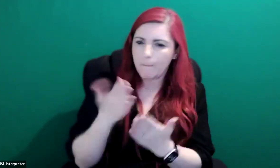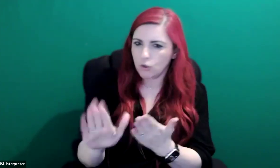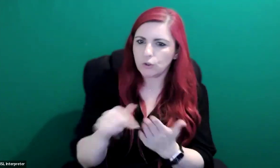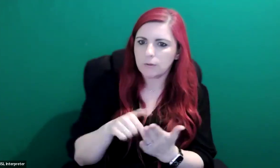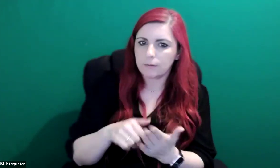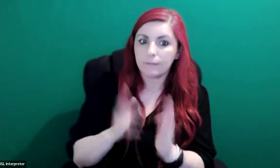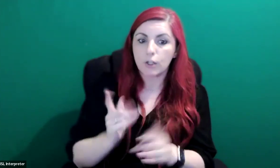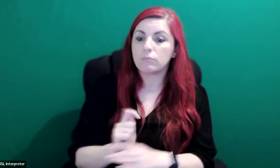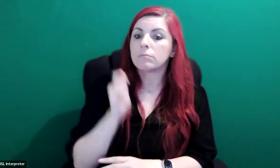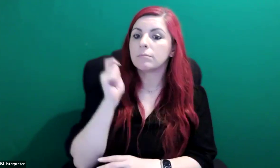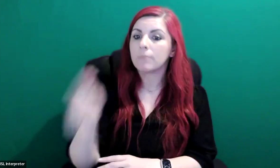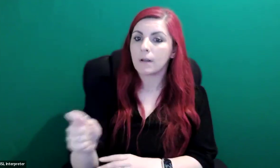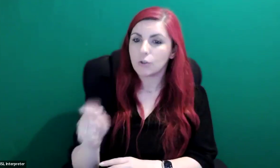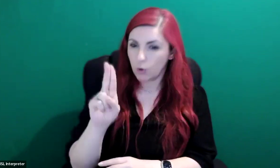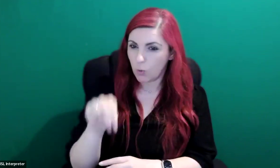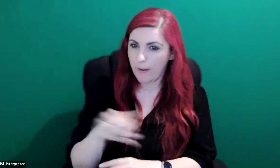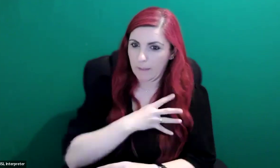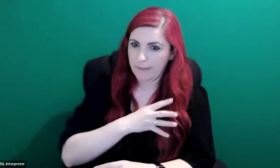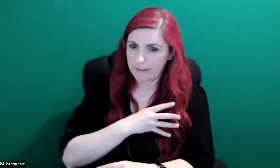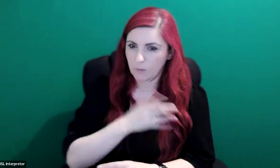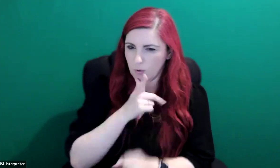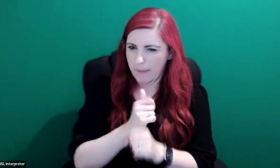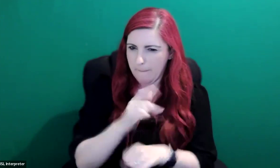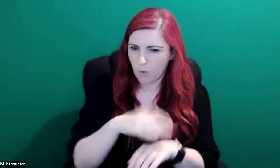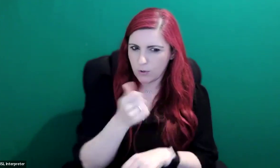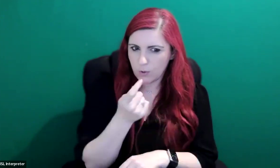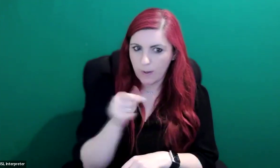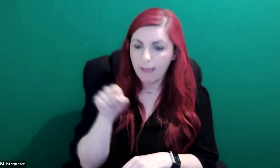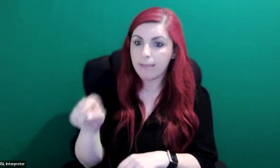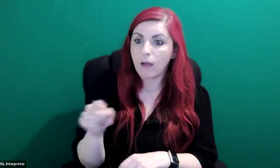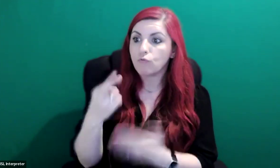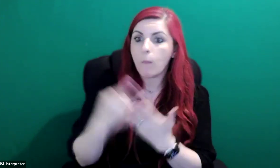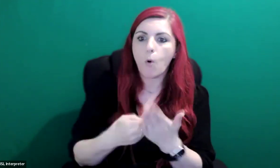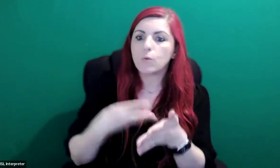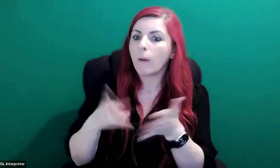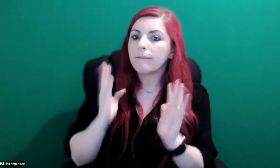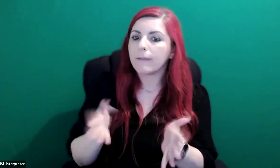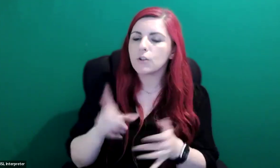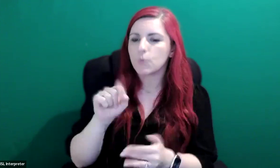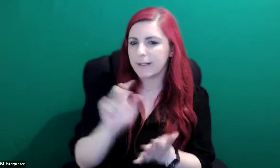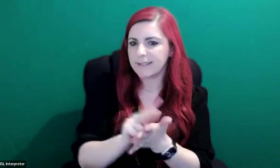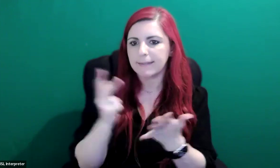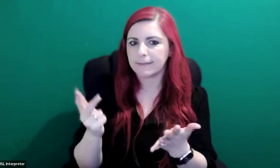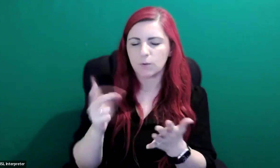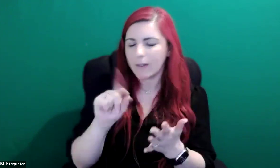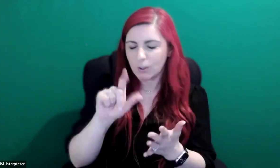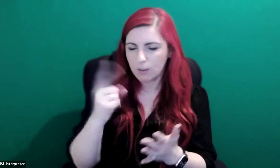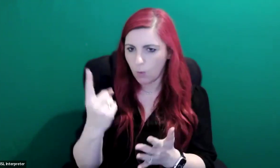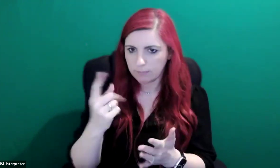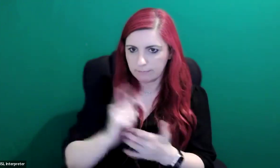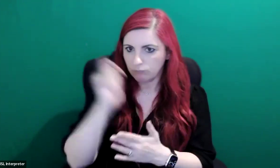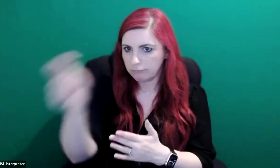submitted that to the UN committee, which I'll talk more about in a moment. And that report was handed in 2021.